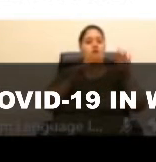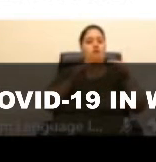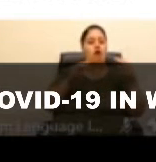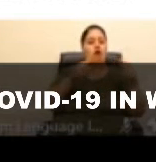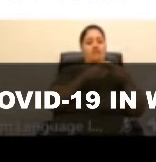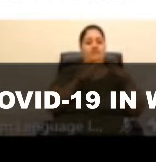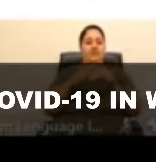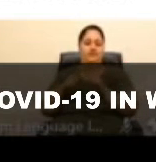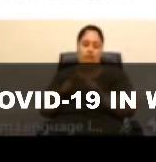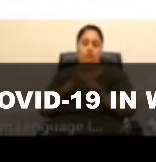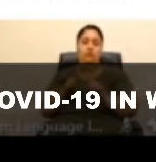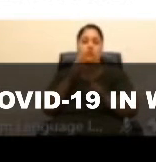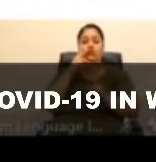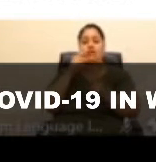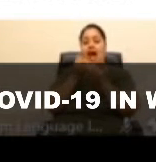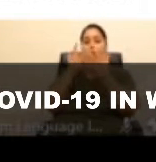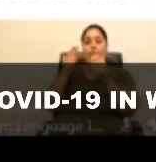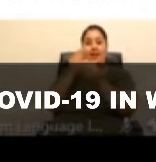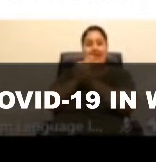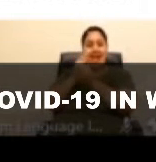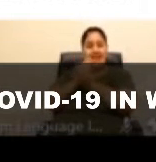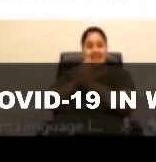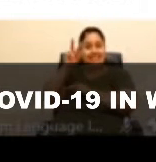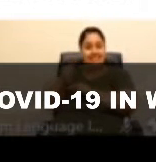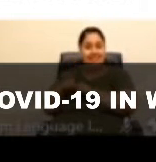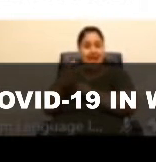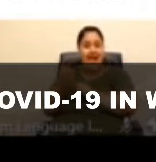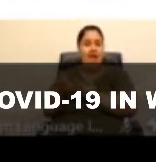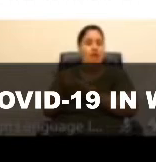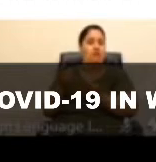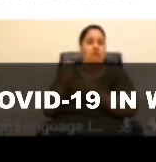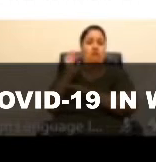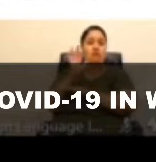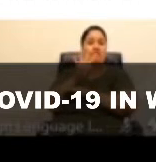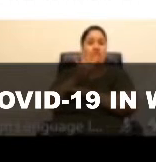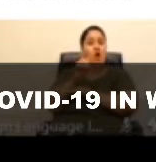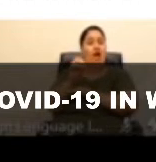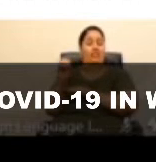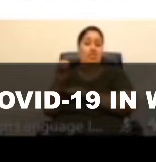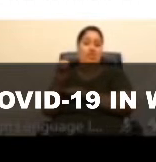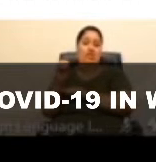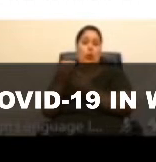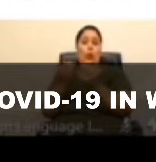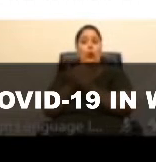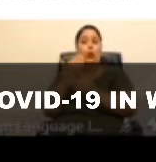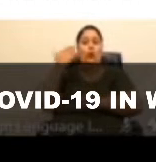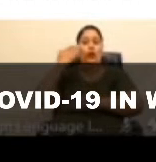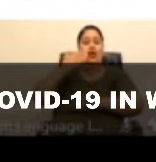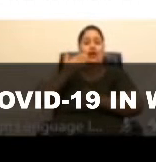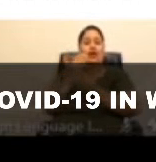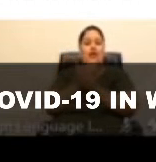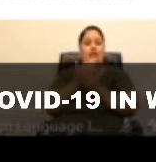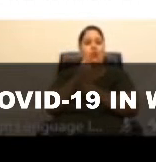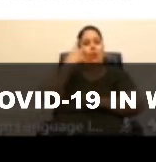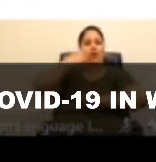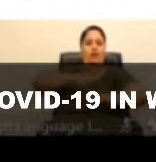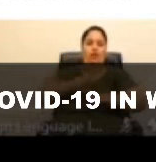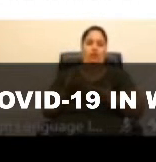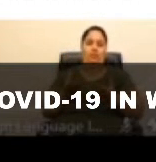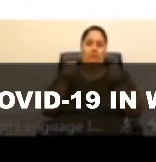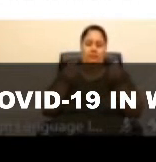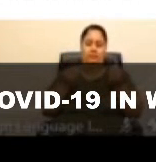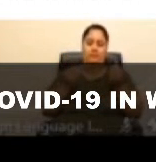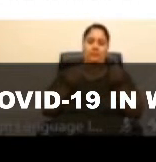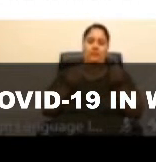of cases in the garden route. We're talking about reaching nearly 400 new cases in a day. In the